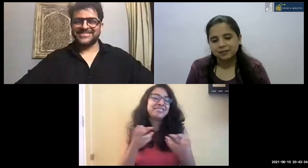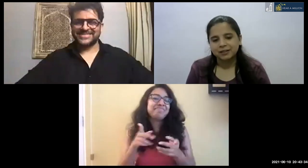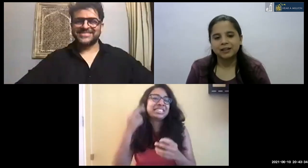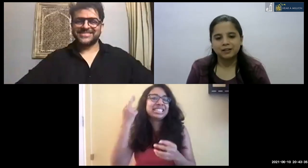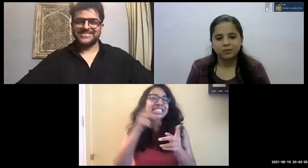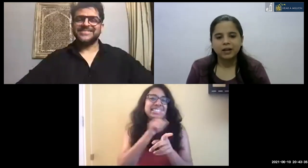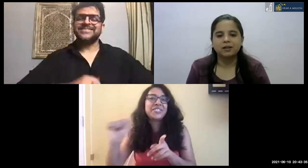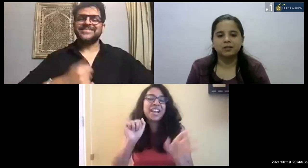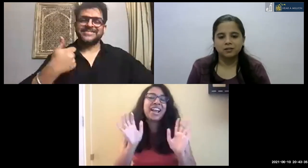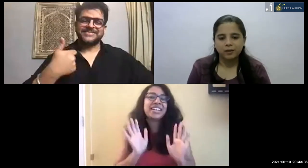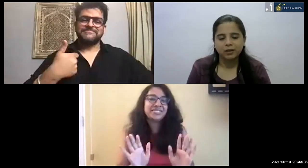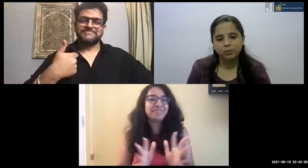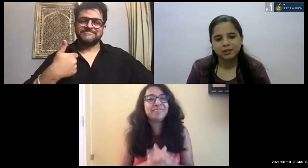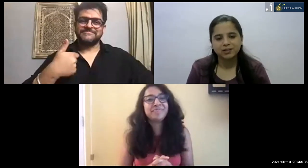yeah,